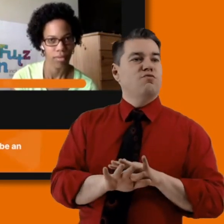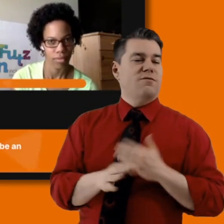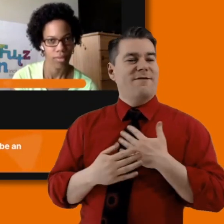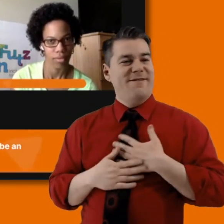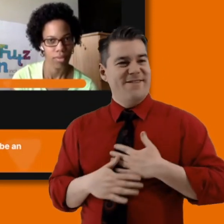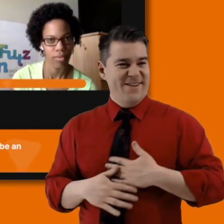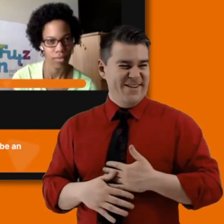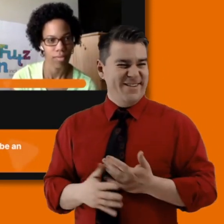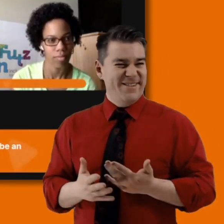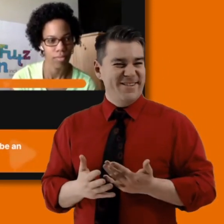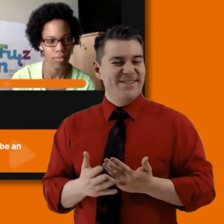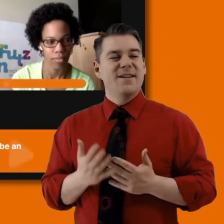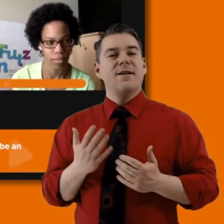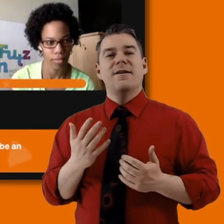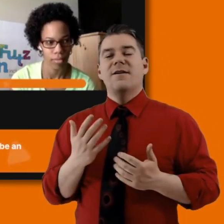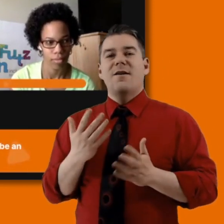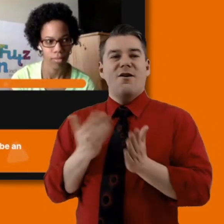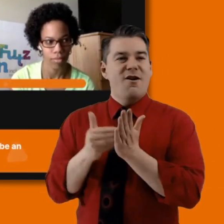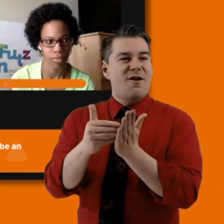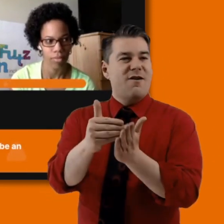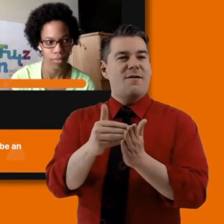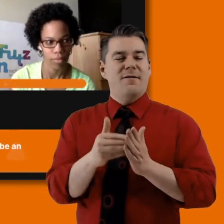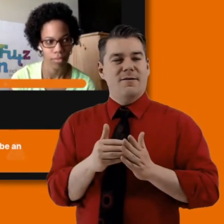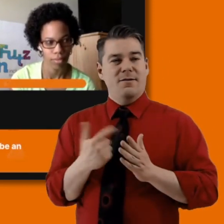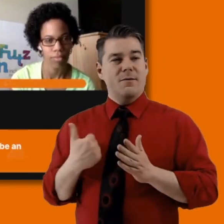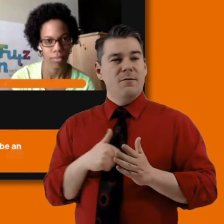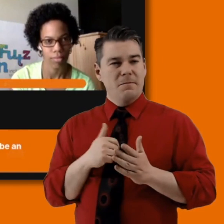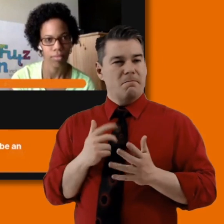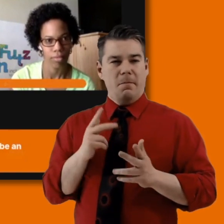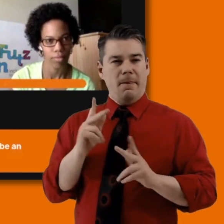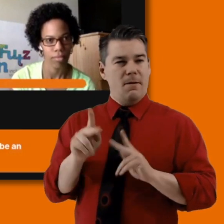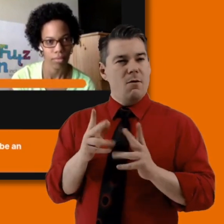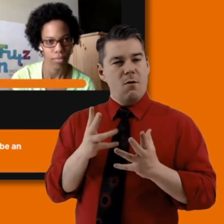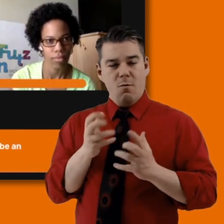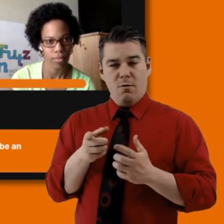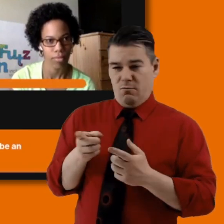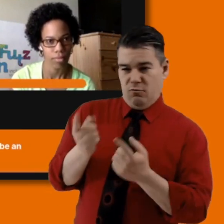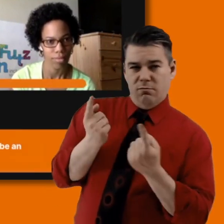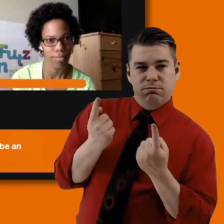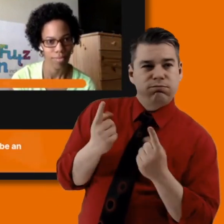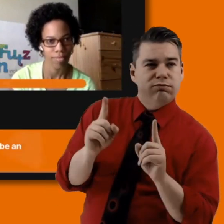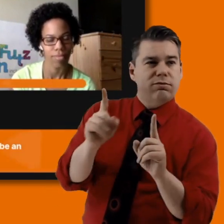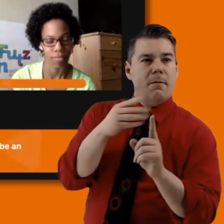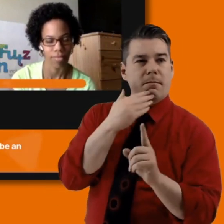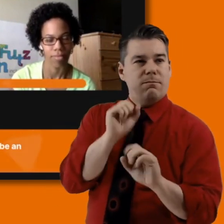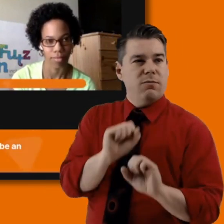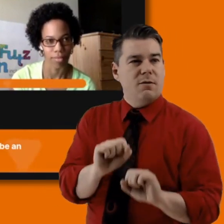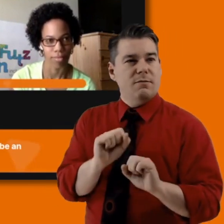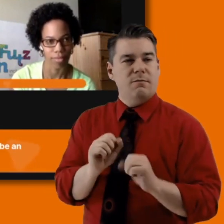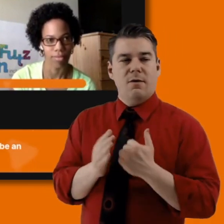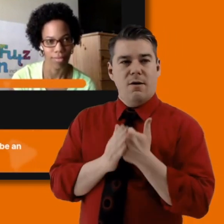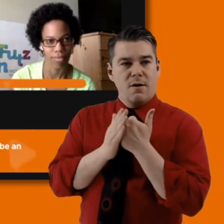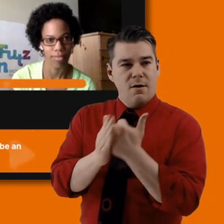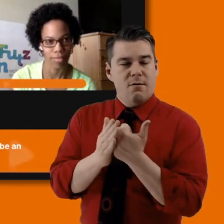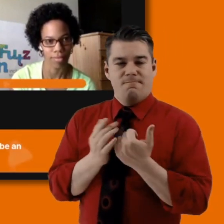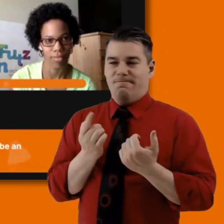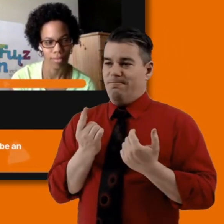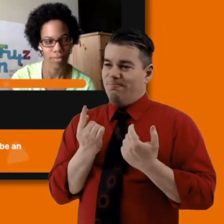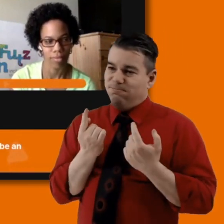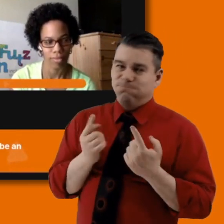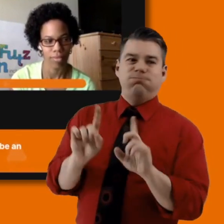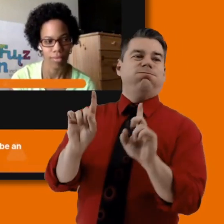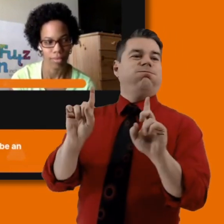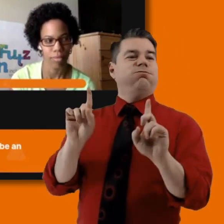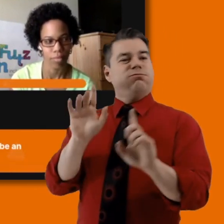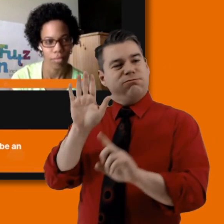so often are just people who want people to be the best that they can be and really achieve the best